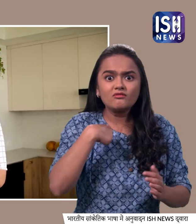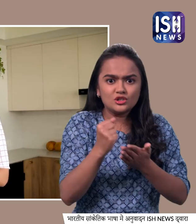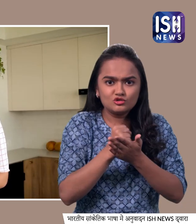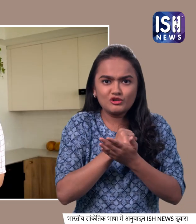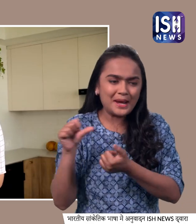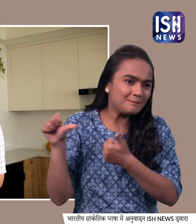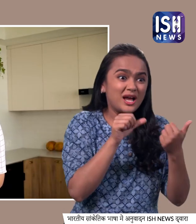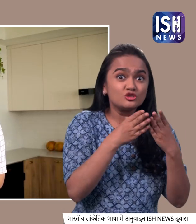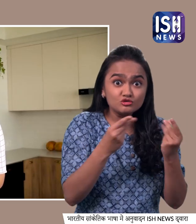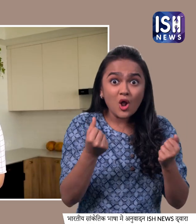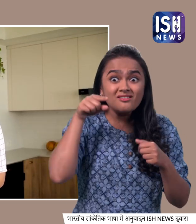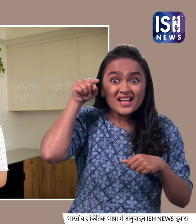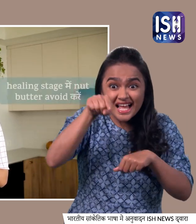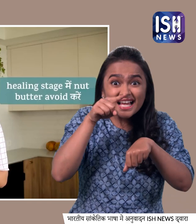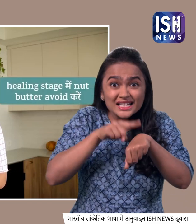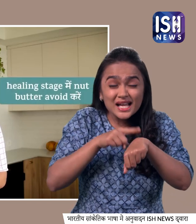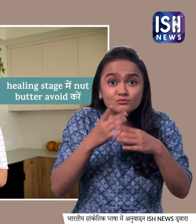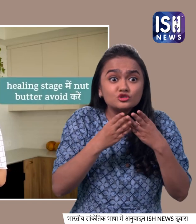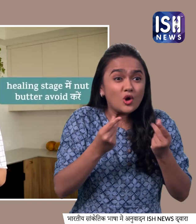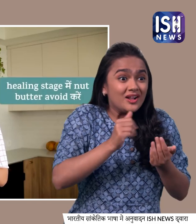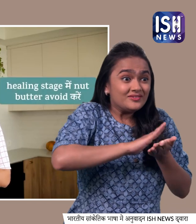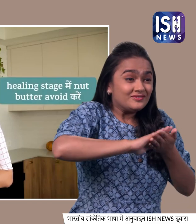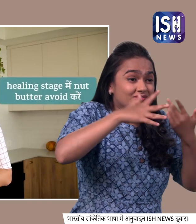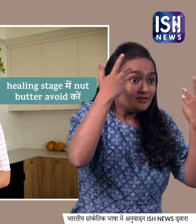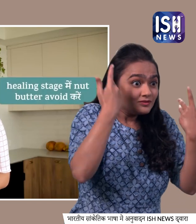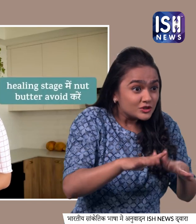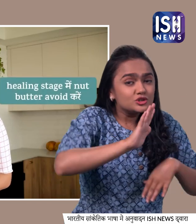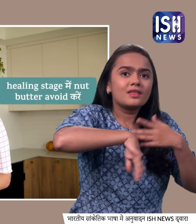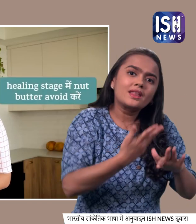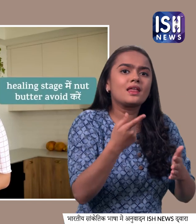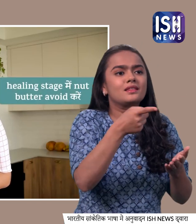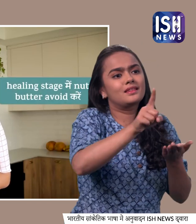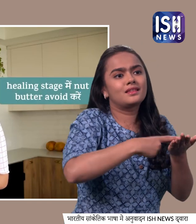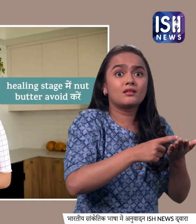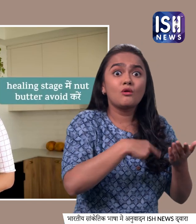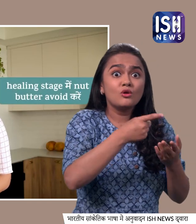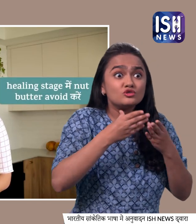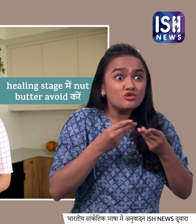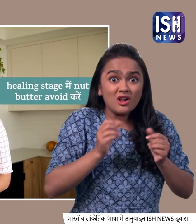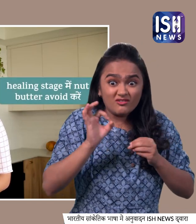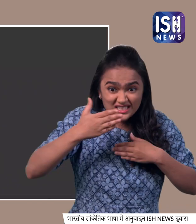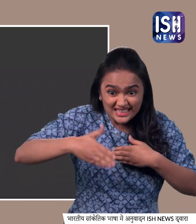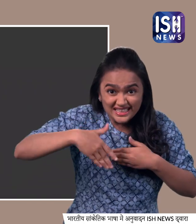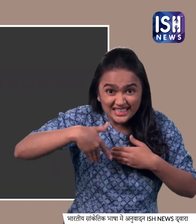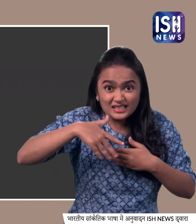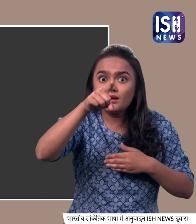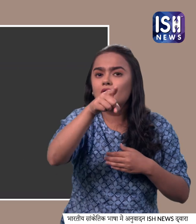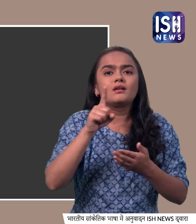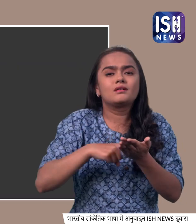problem, and to them. So, until you don't whole thing, avoid them. If you our video